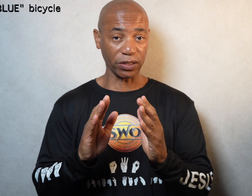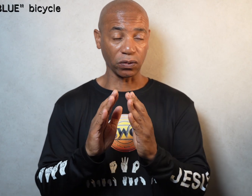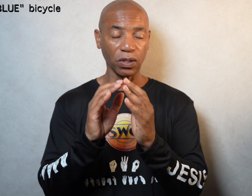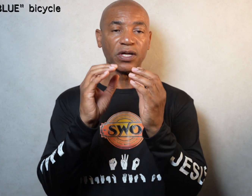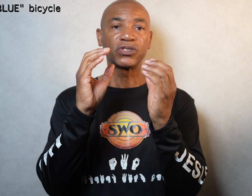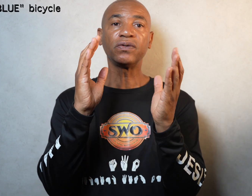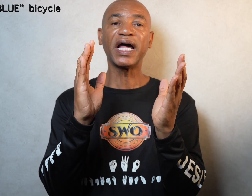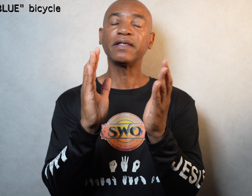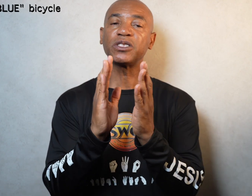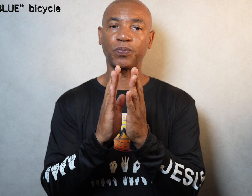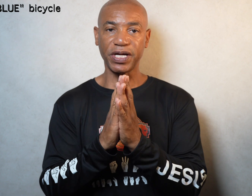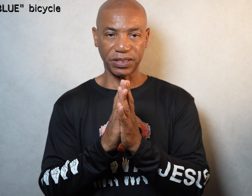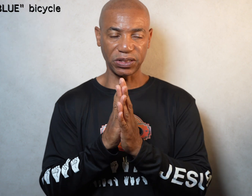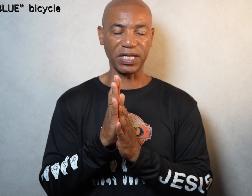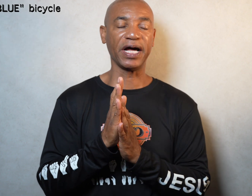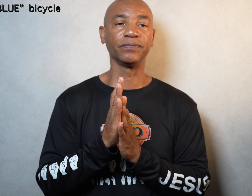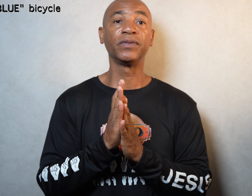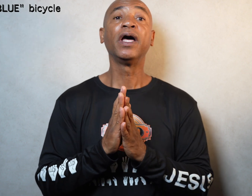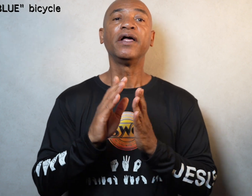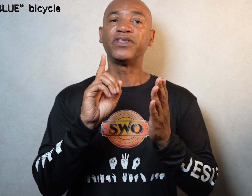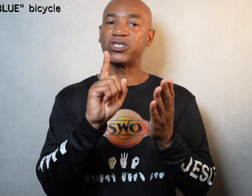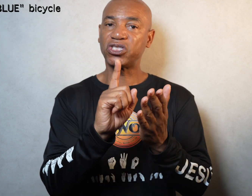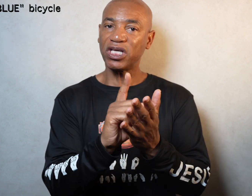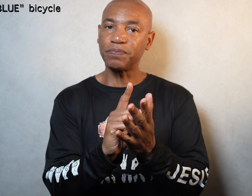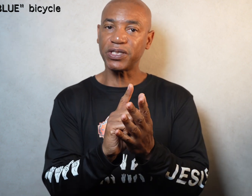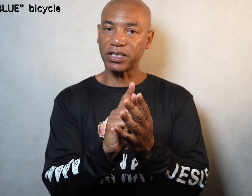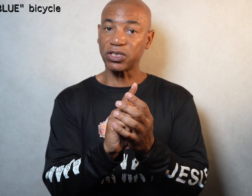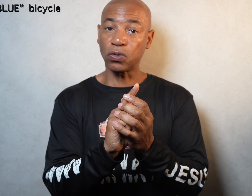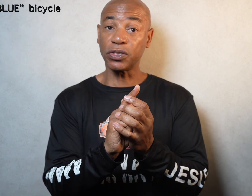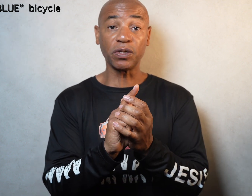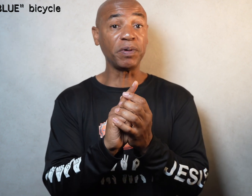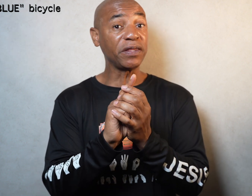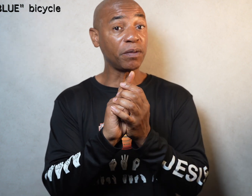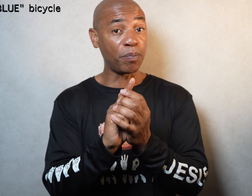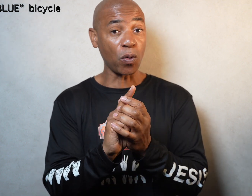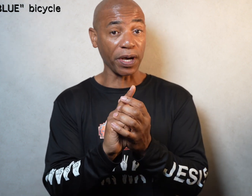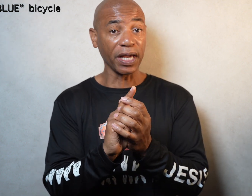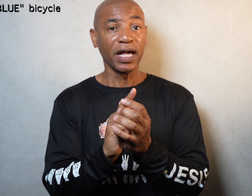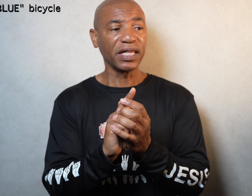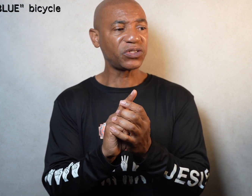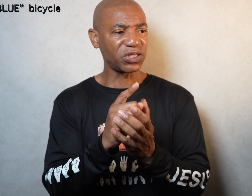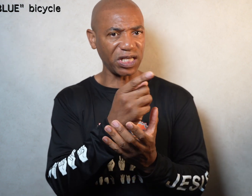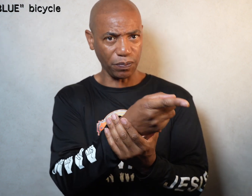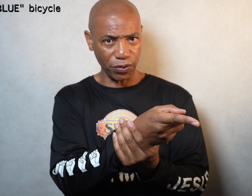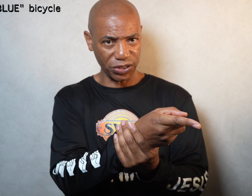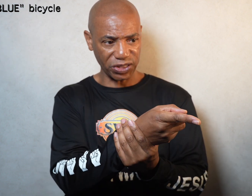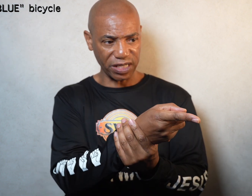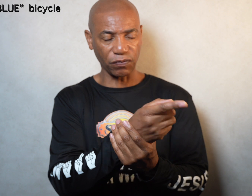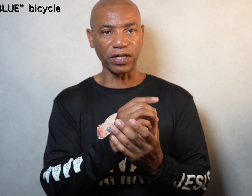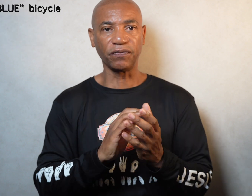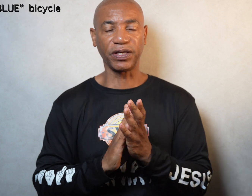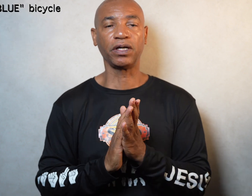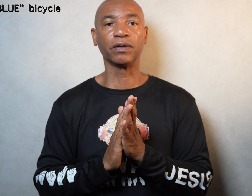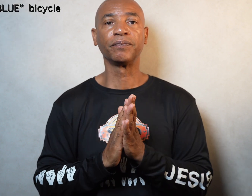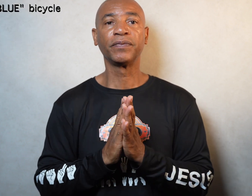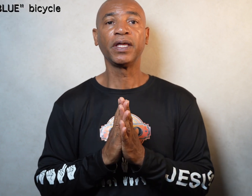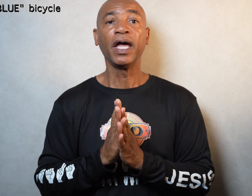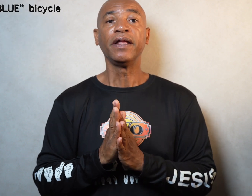bicycle. So now let's break this down. The subject is going to be the boy. Let's just say the boy is standing right over here. Now